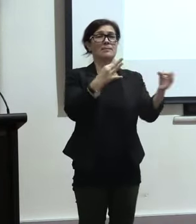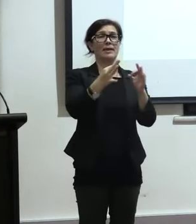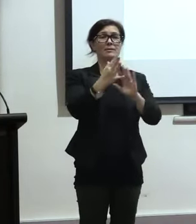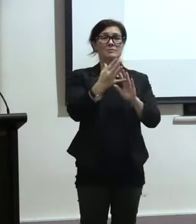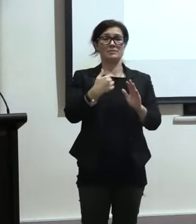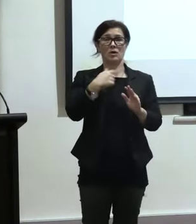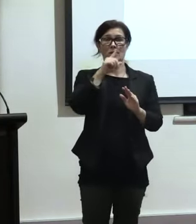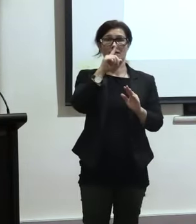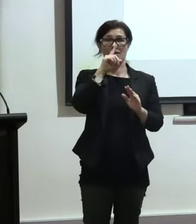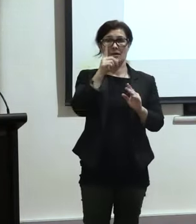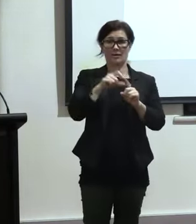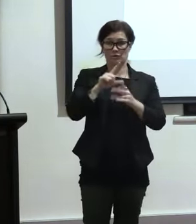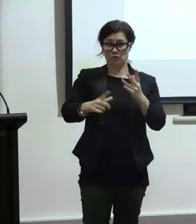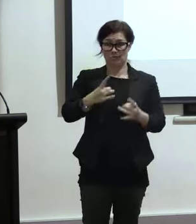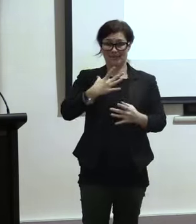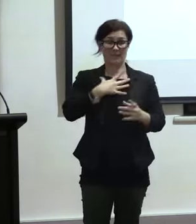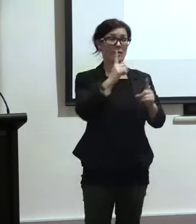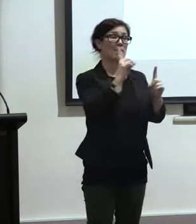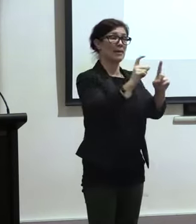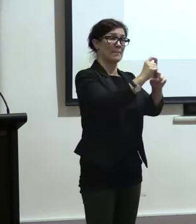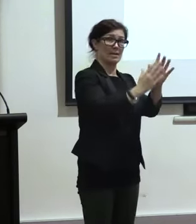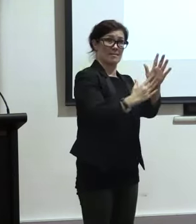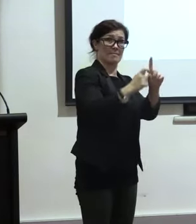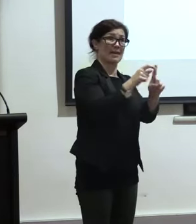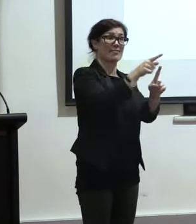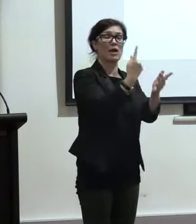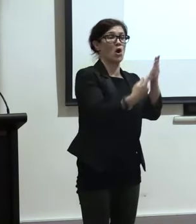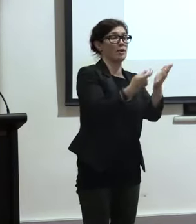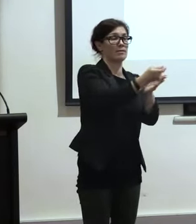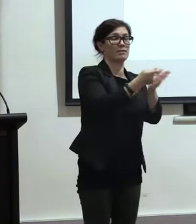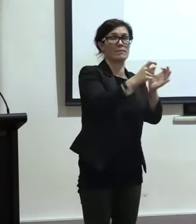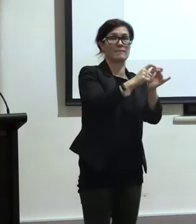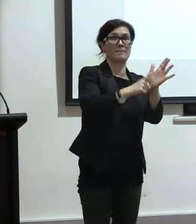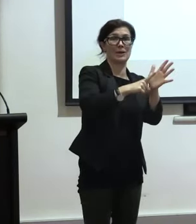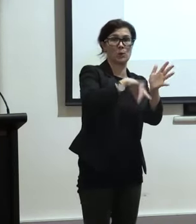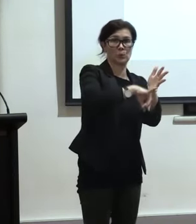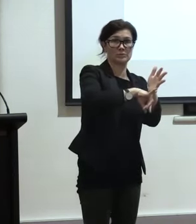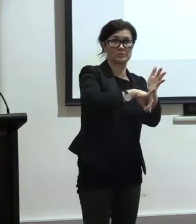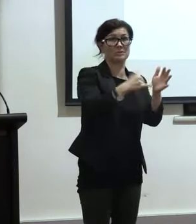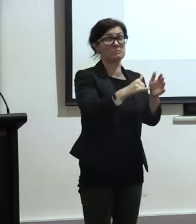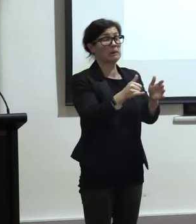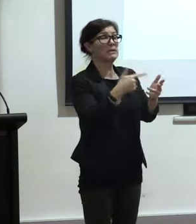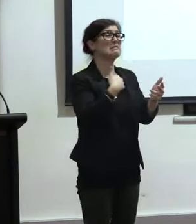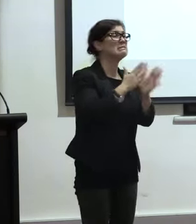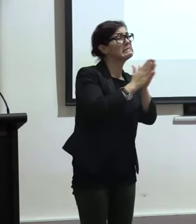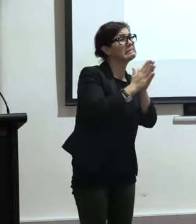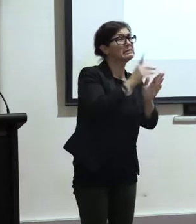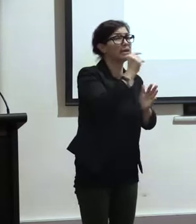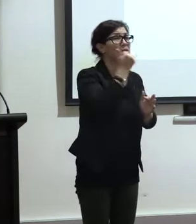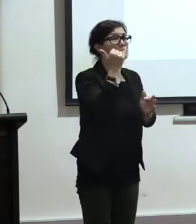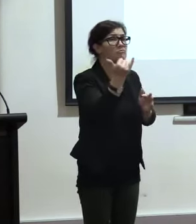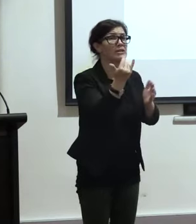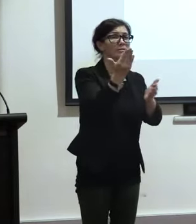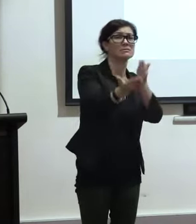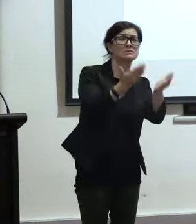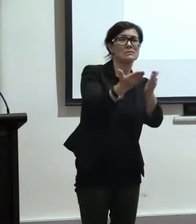Whereas a plan management provider, their primary role is just paying the bills. They might be able to do the occasional phone call or occasional email, but their